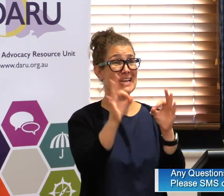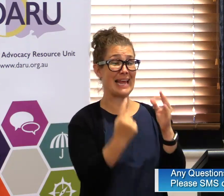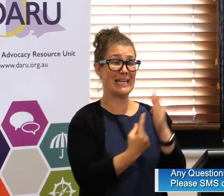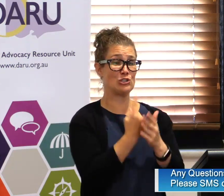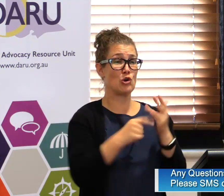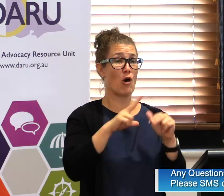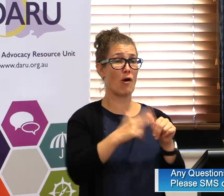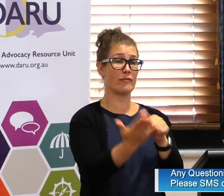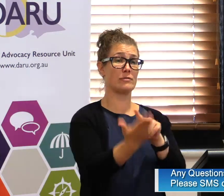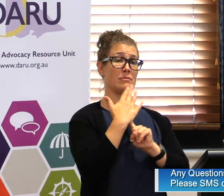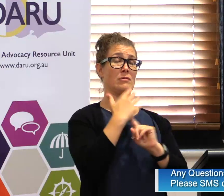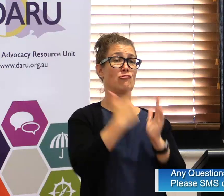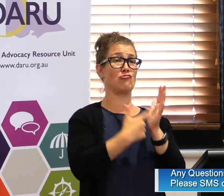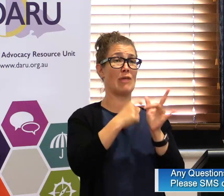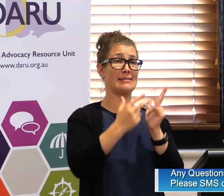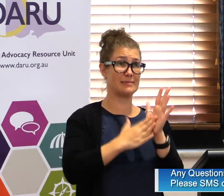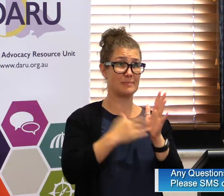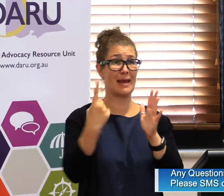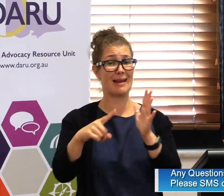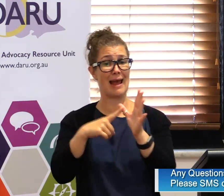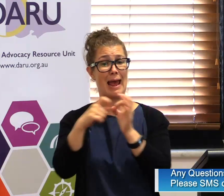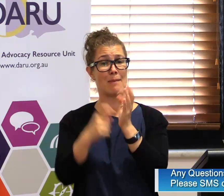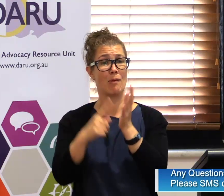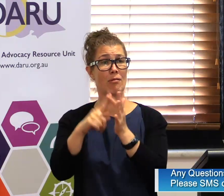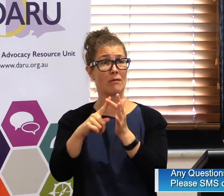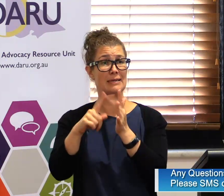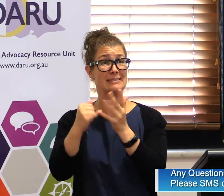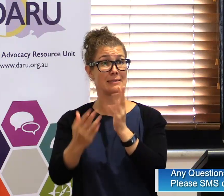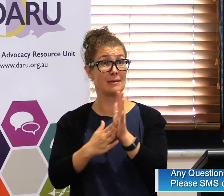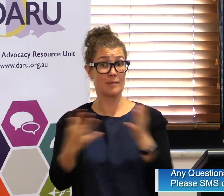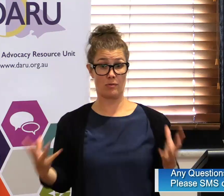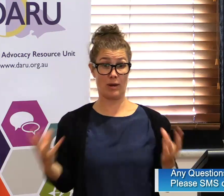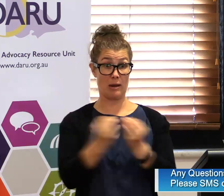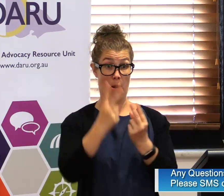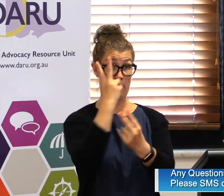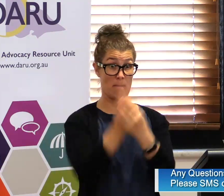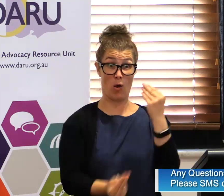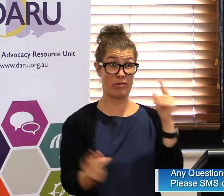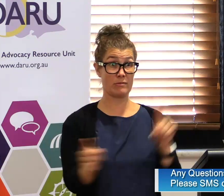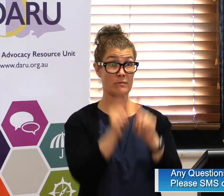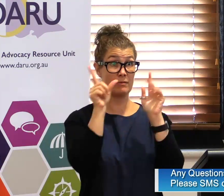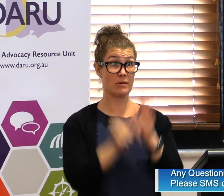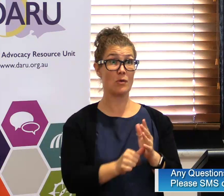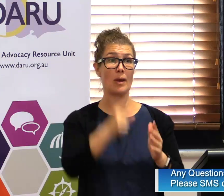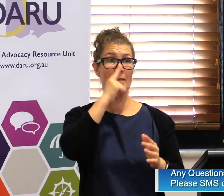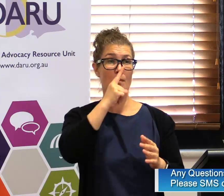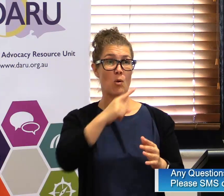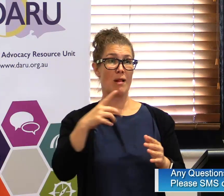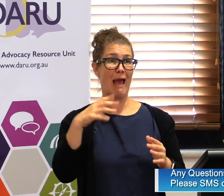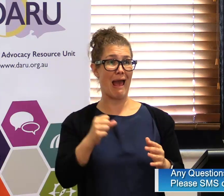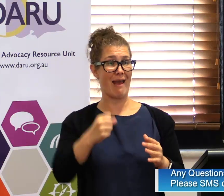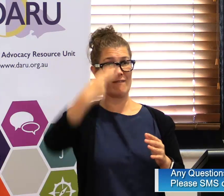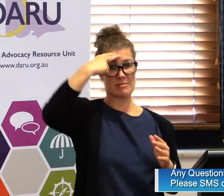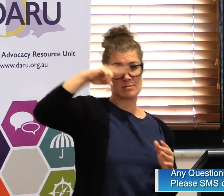and ableism coming together is when people have prejudicial stereotypes about Aboriginal